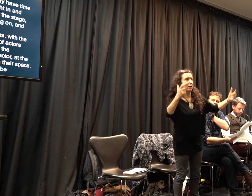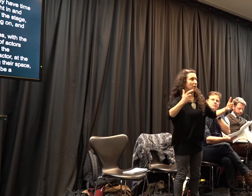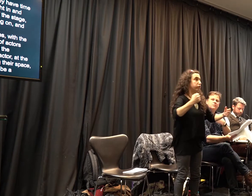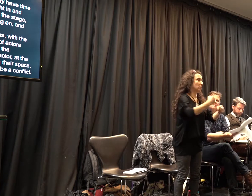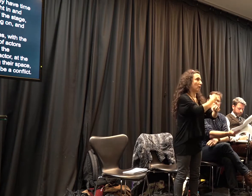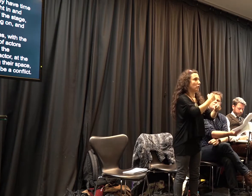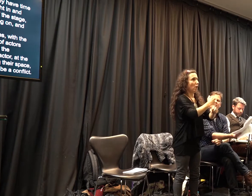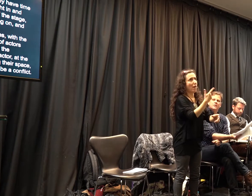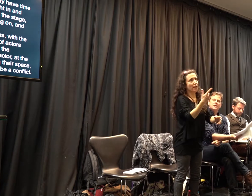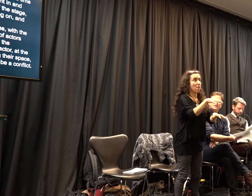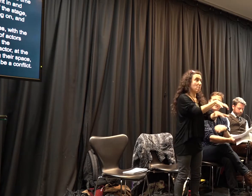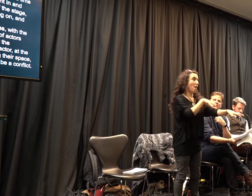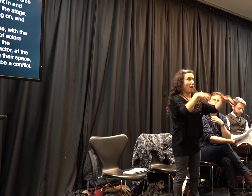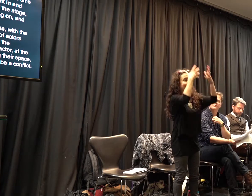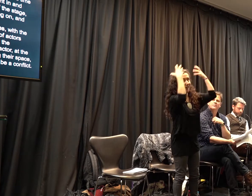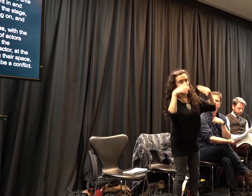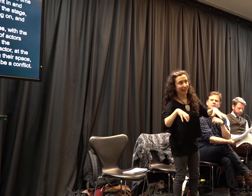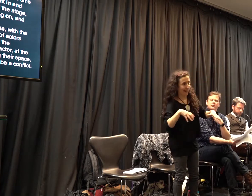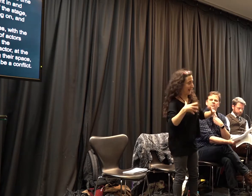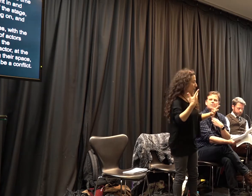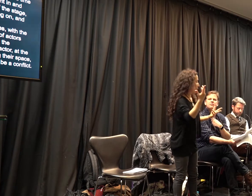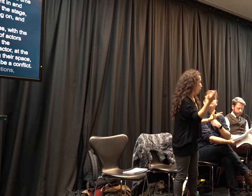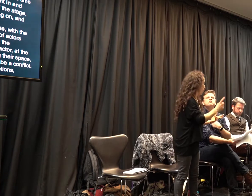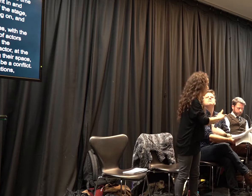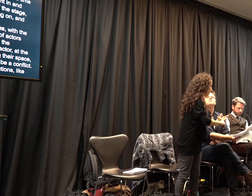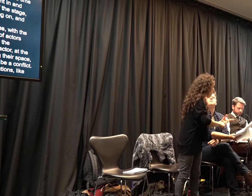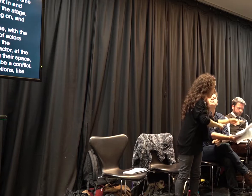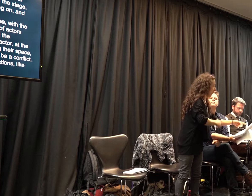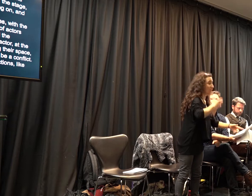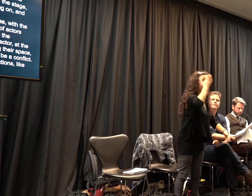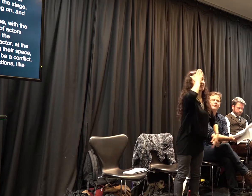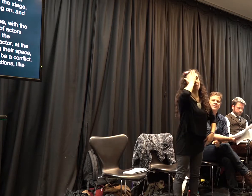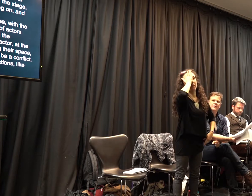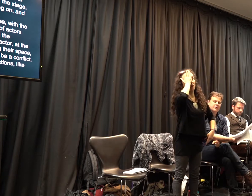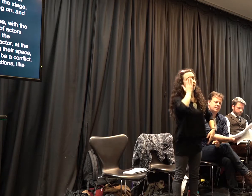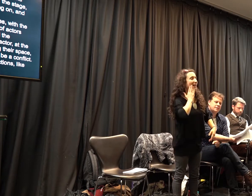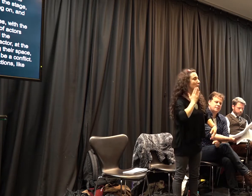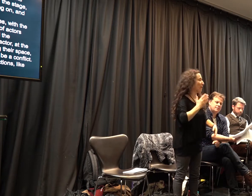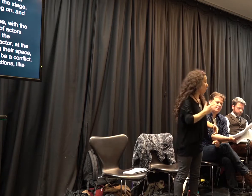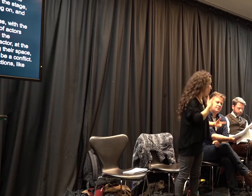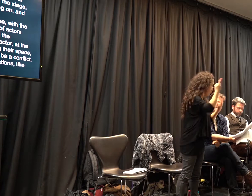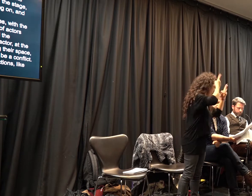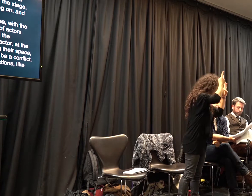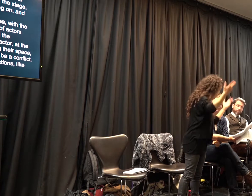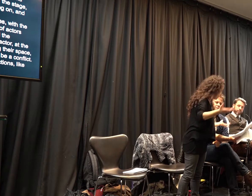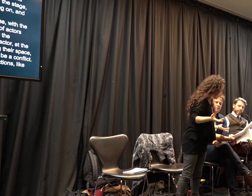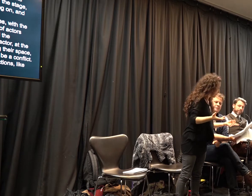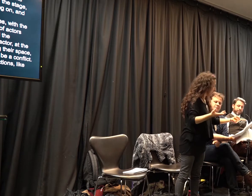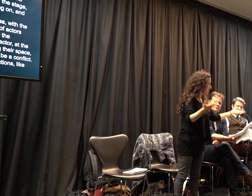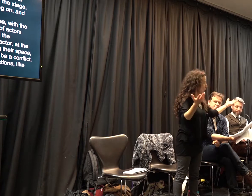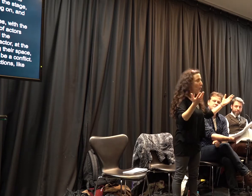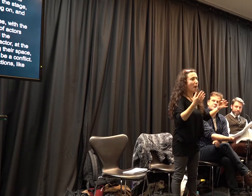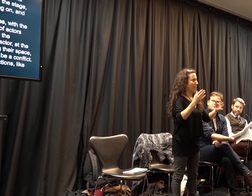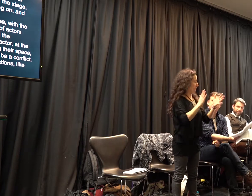Within West End commercial theatre productions like The Lion King, for example, or Phantom of the Opera,